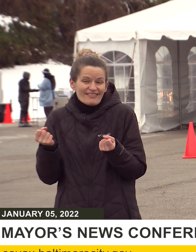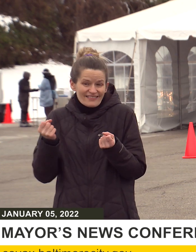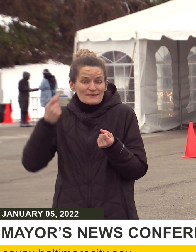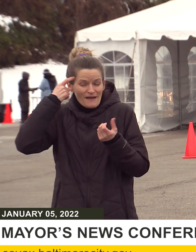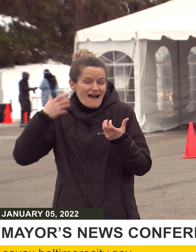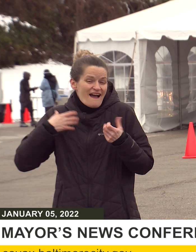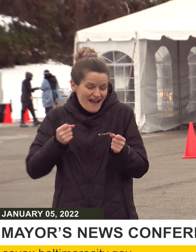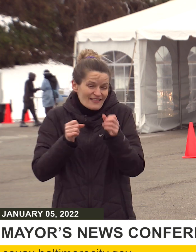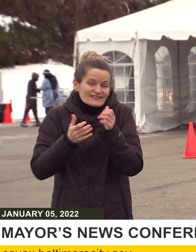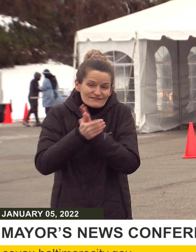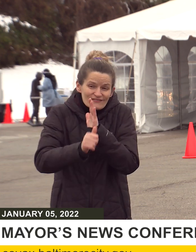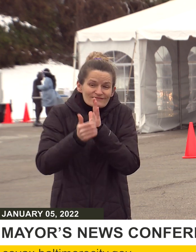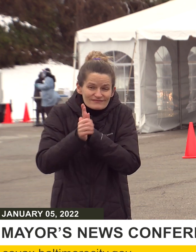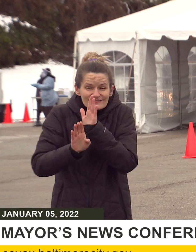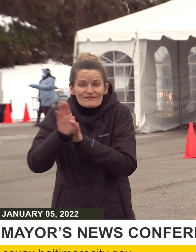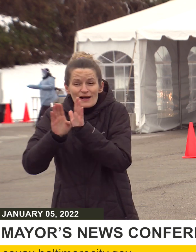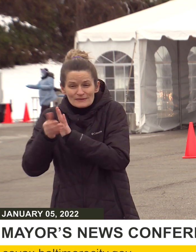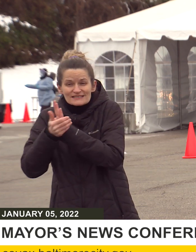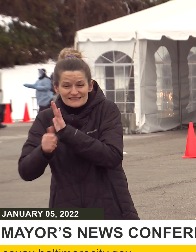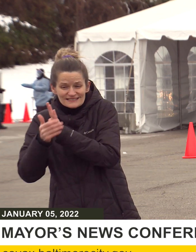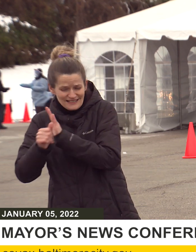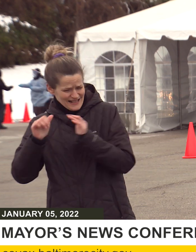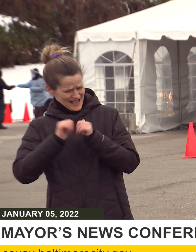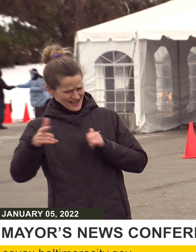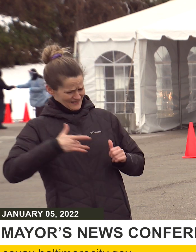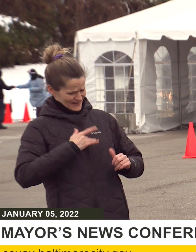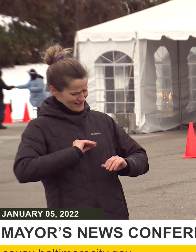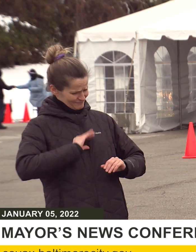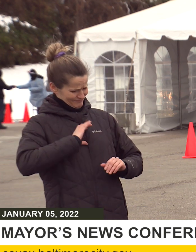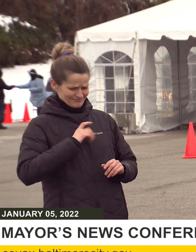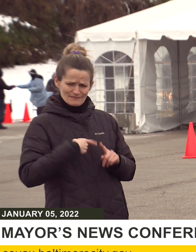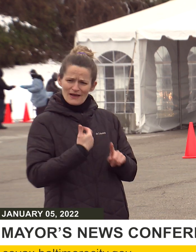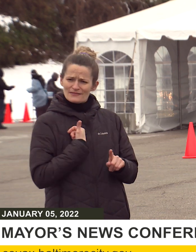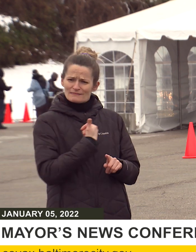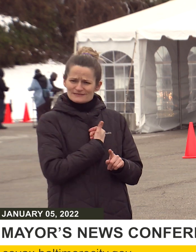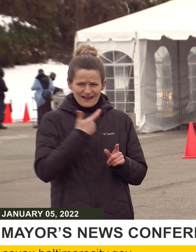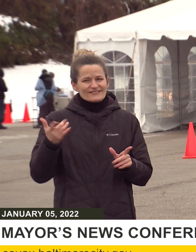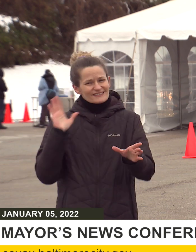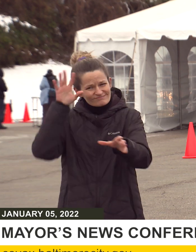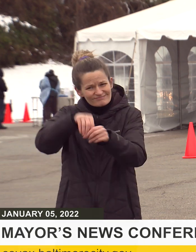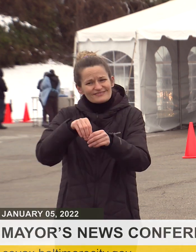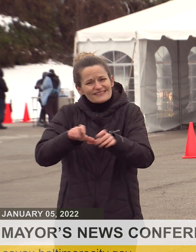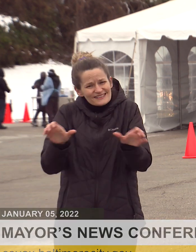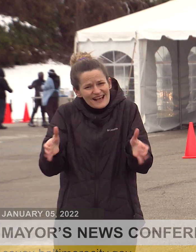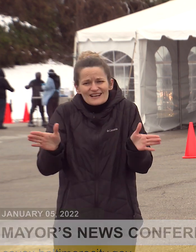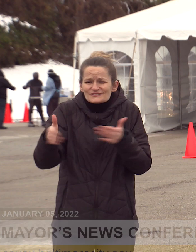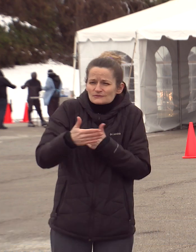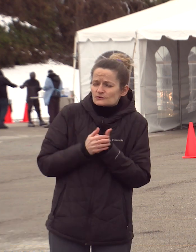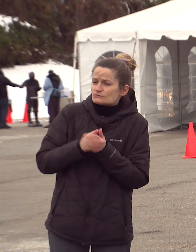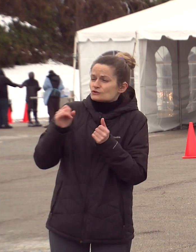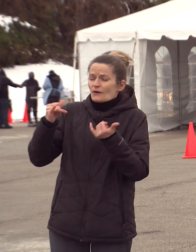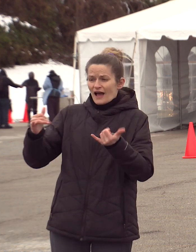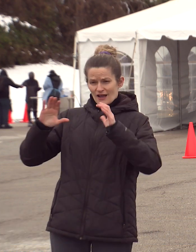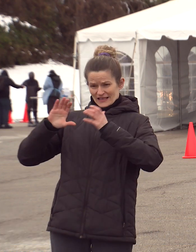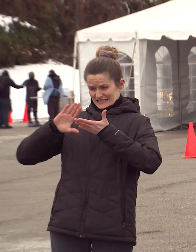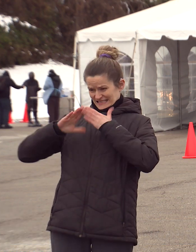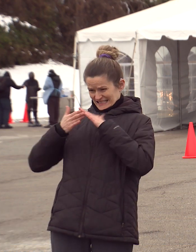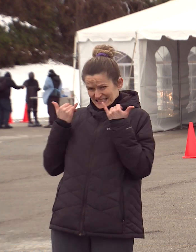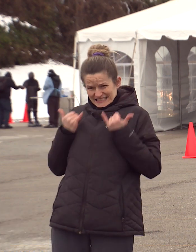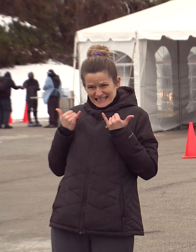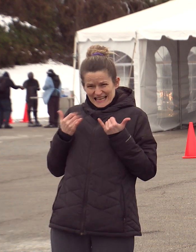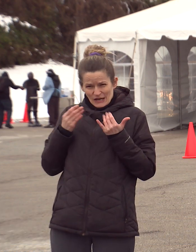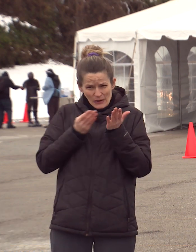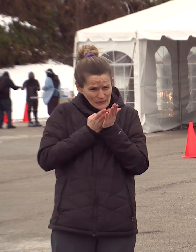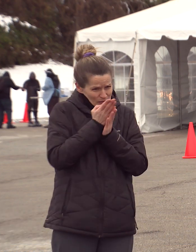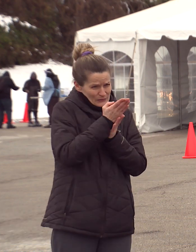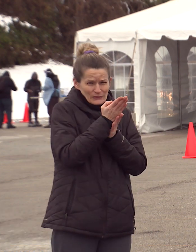while our city schools did a great job navigating the shift to the virtual learning when the pandemic started, we cannot, and our young people cannot